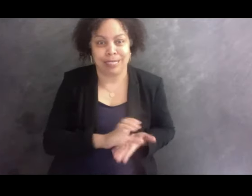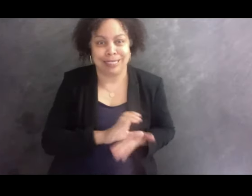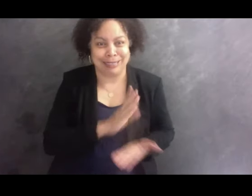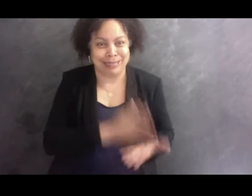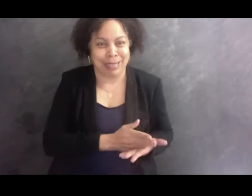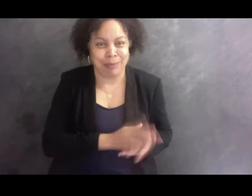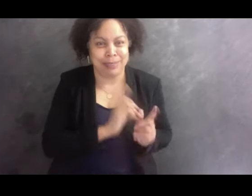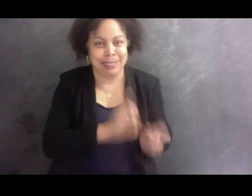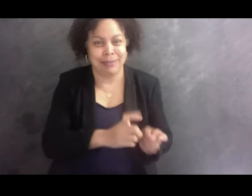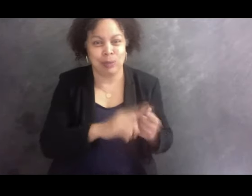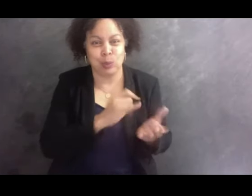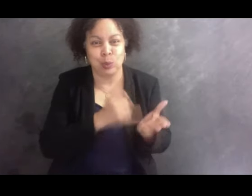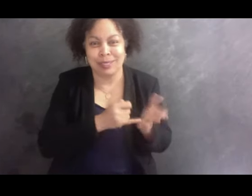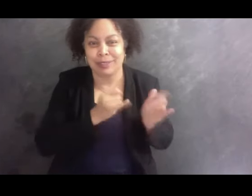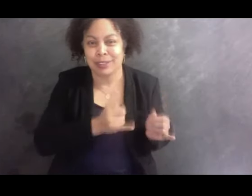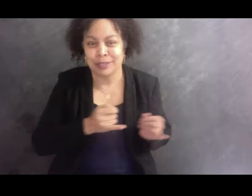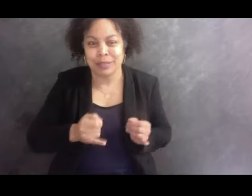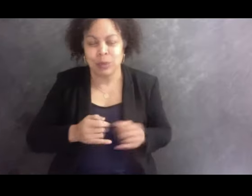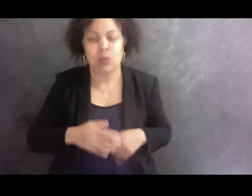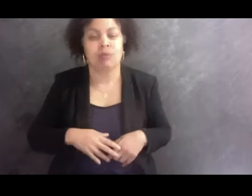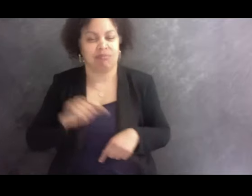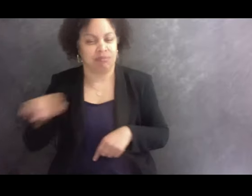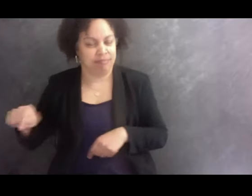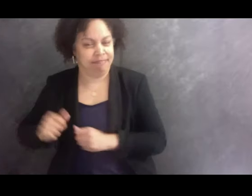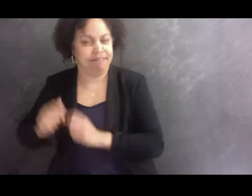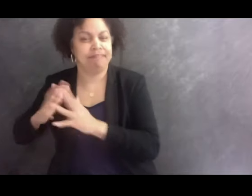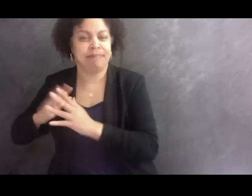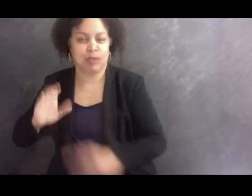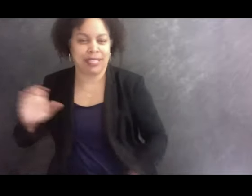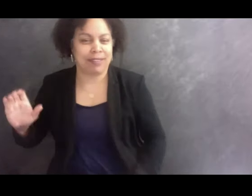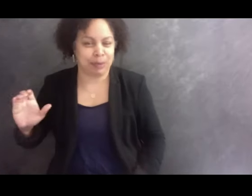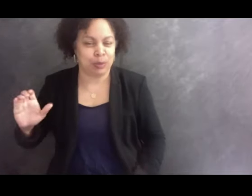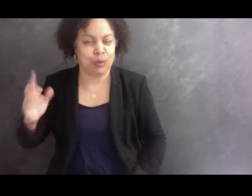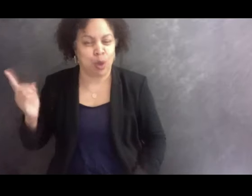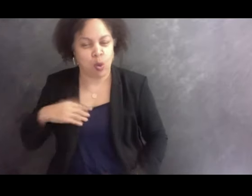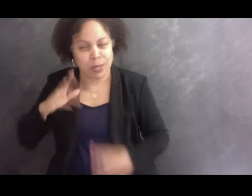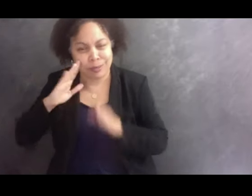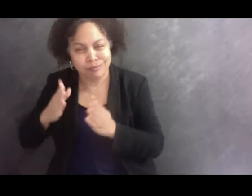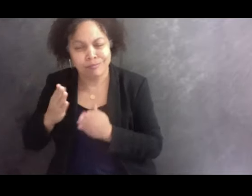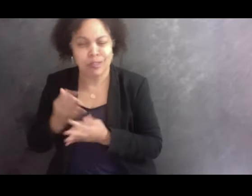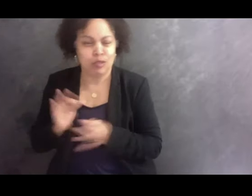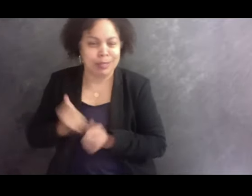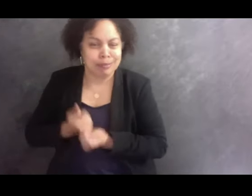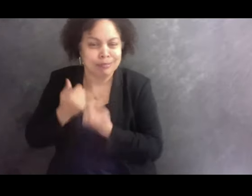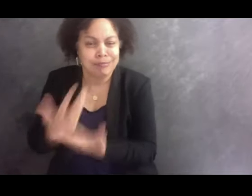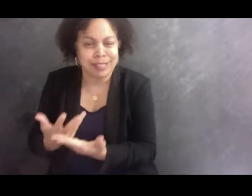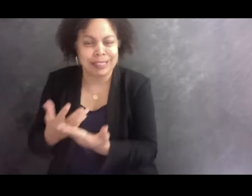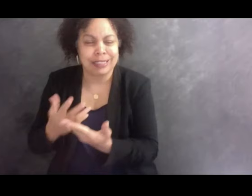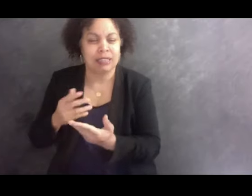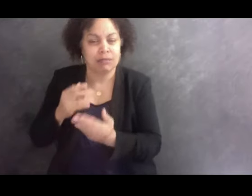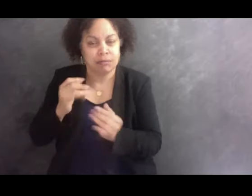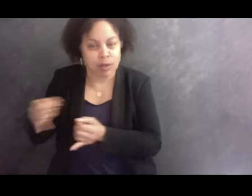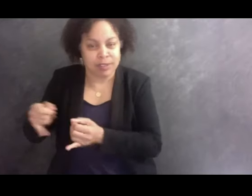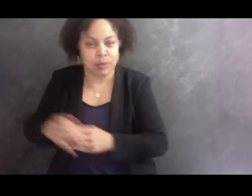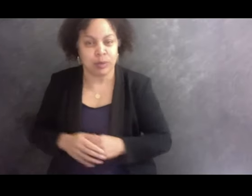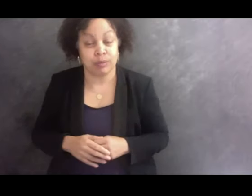individual artists. So the mission of Creative Capital has always been to fund freedom of expression. So since our inception,